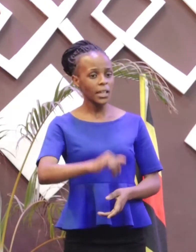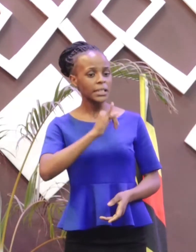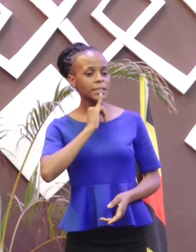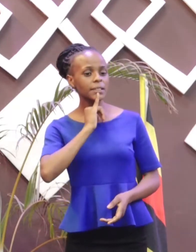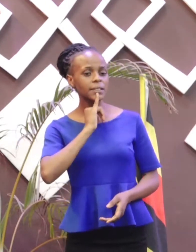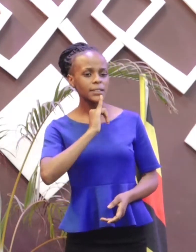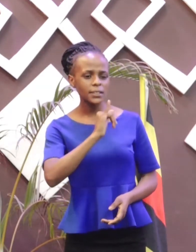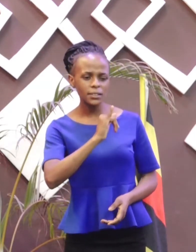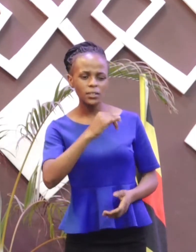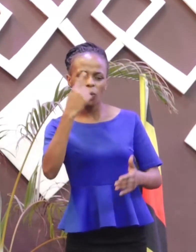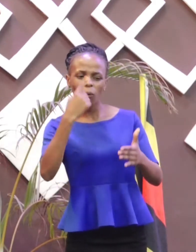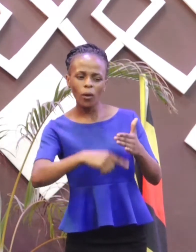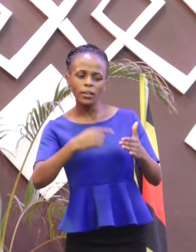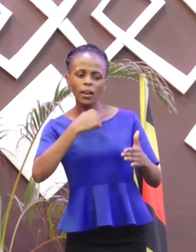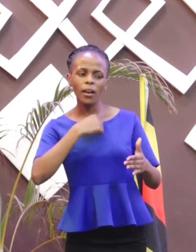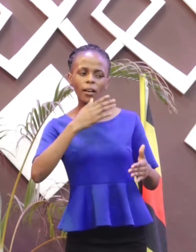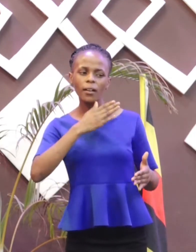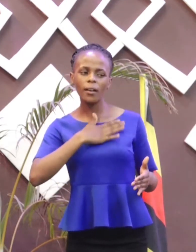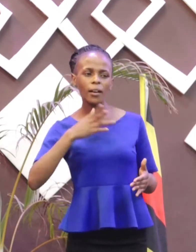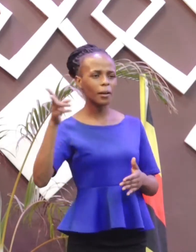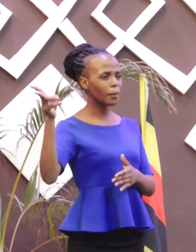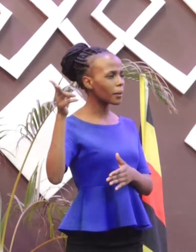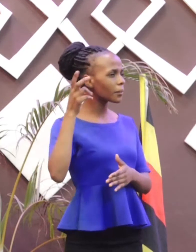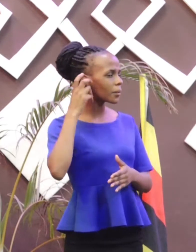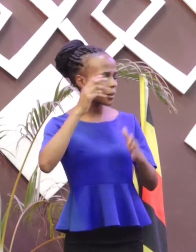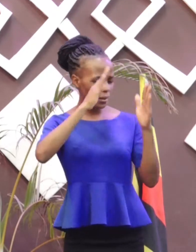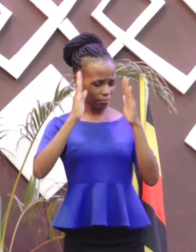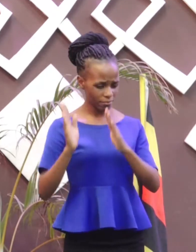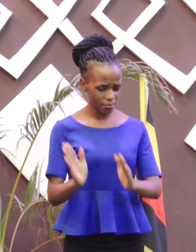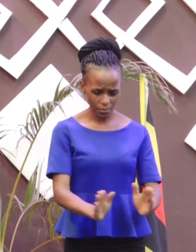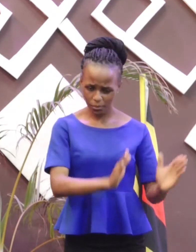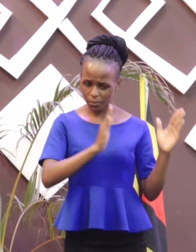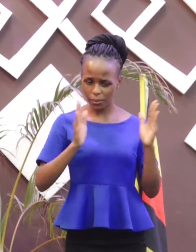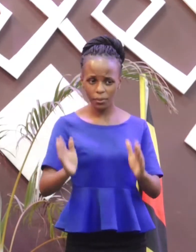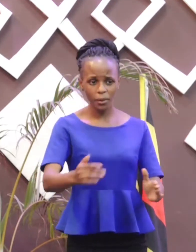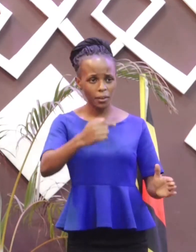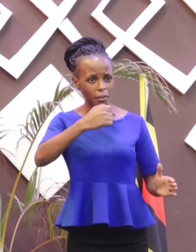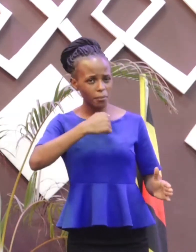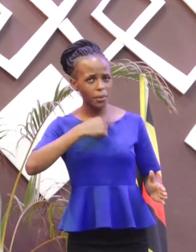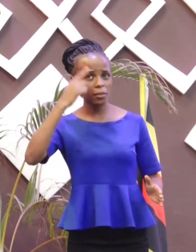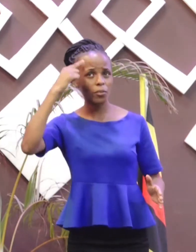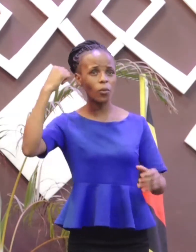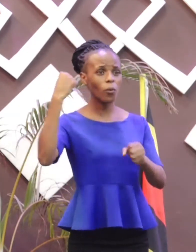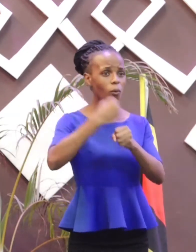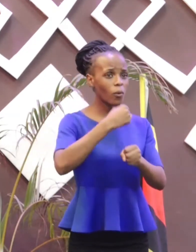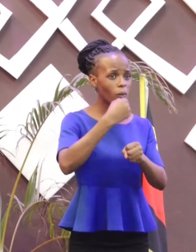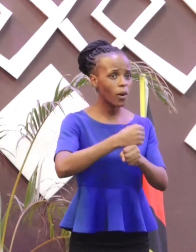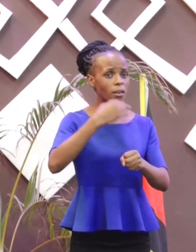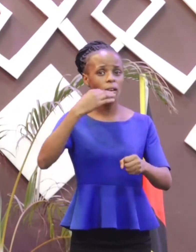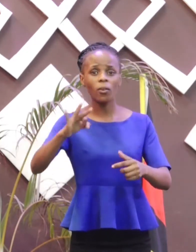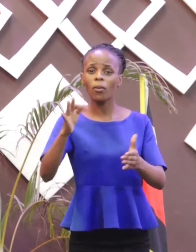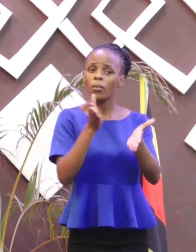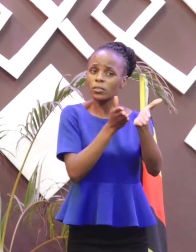this that I'm listening to equipping me for works of service? Omuntu ono oba ebintu bino